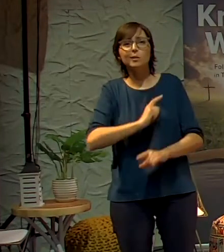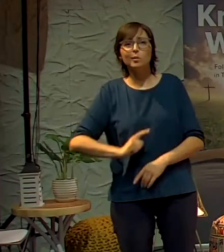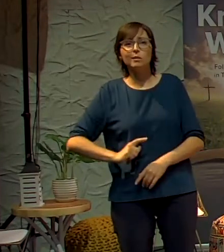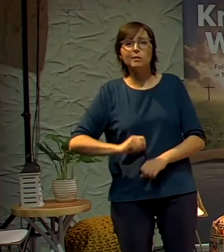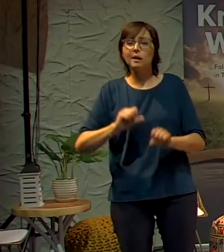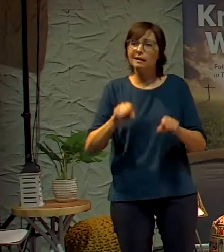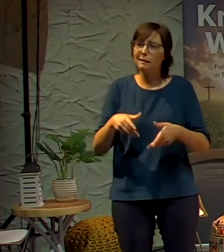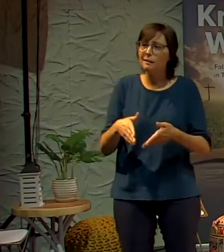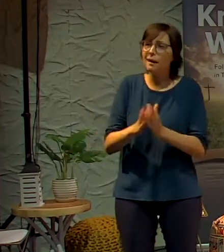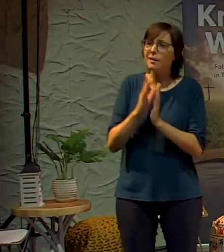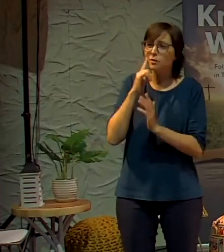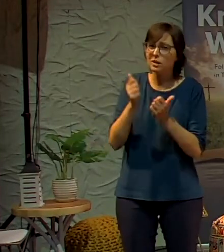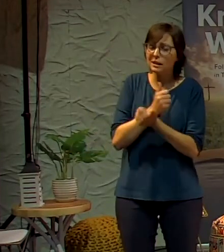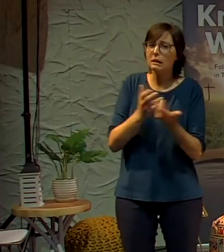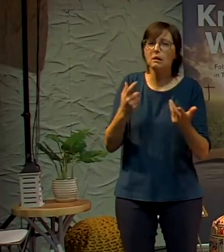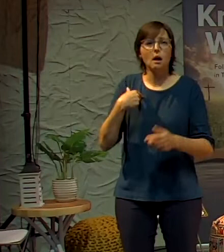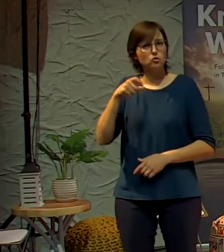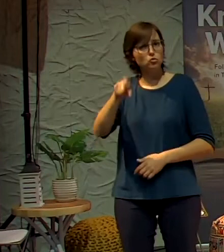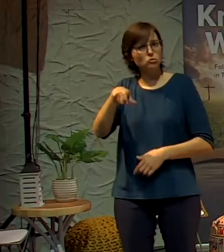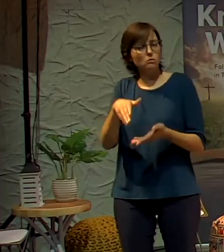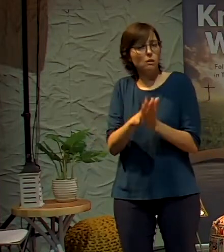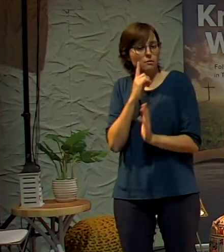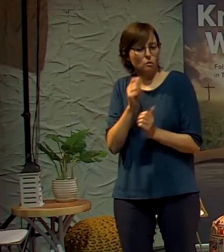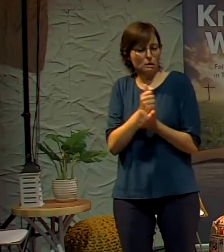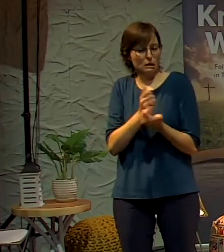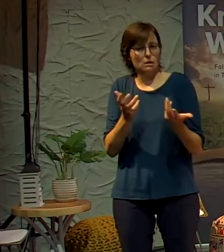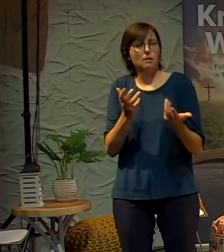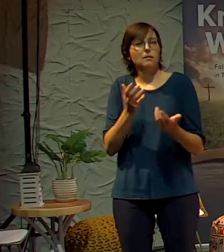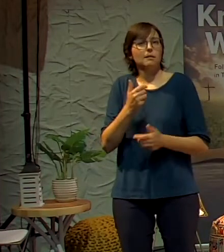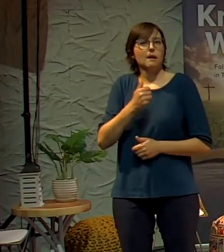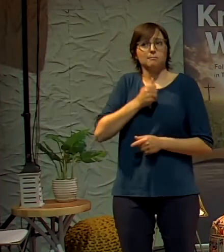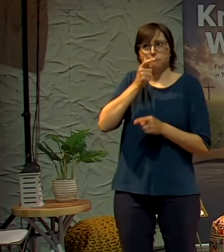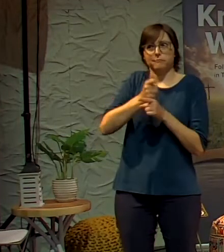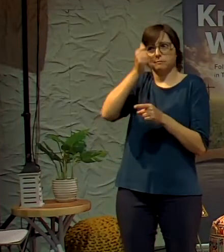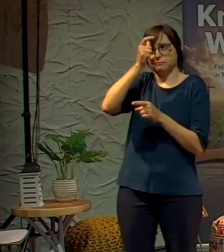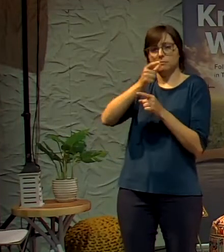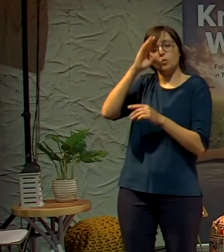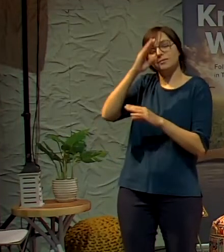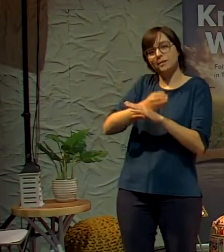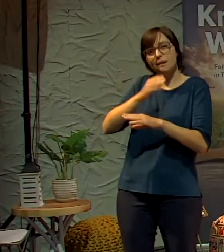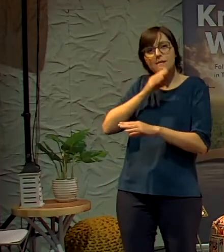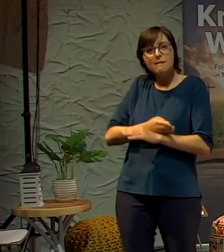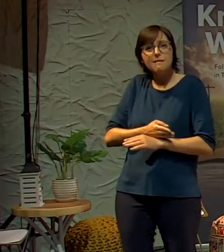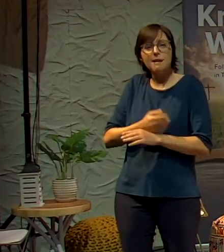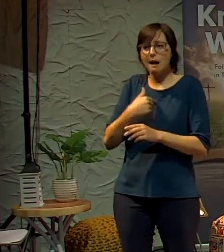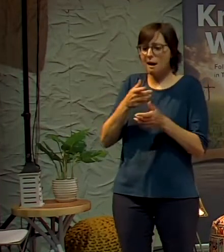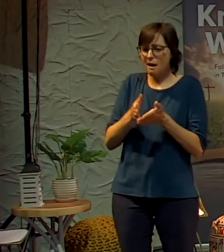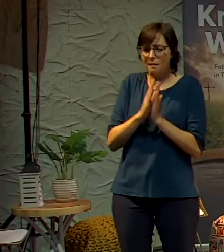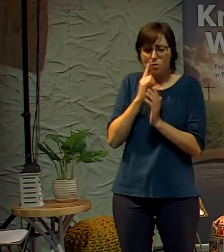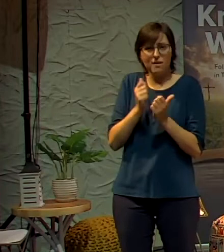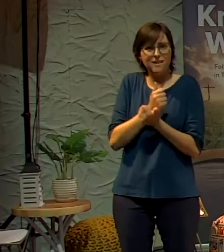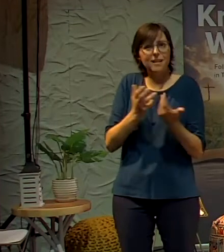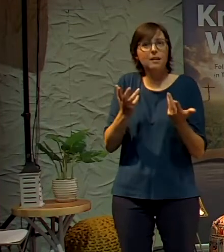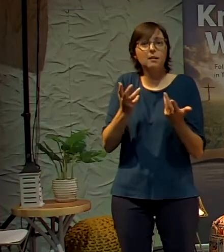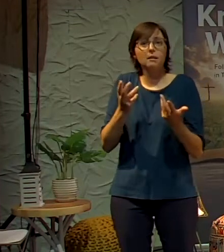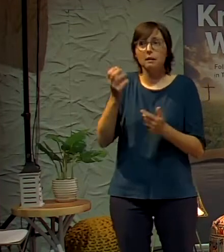I should ask for anything because he's my Father and I'm his daughter and his son. And I ask for anything. And the